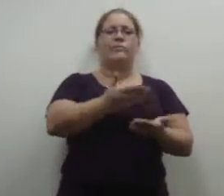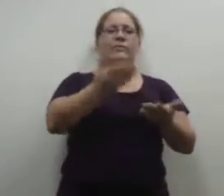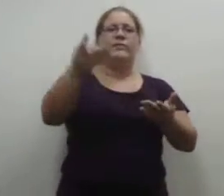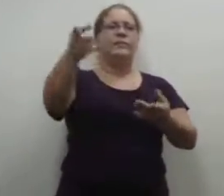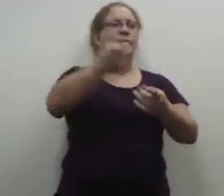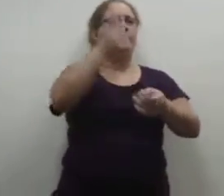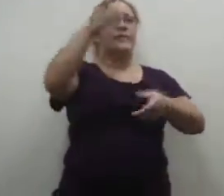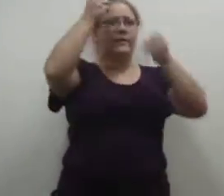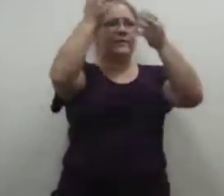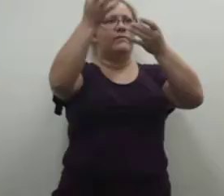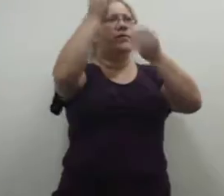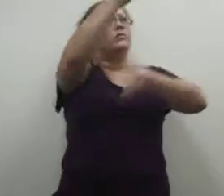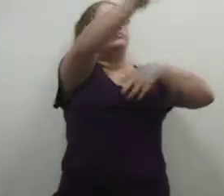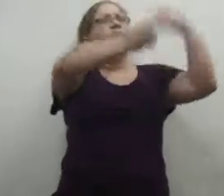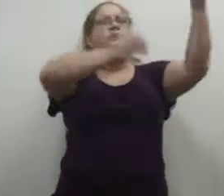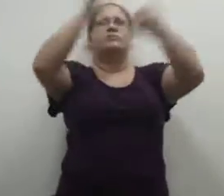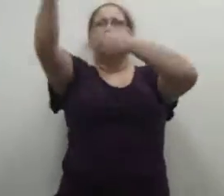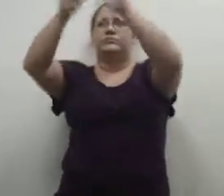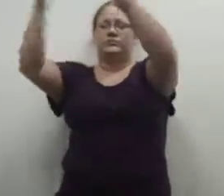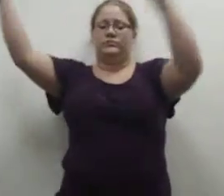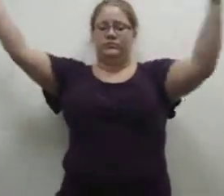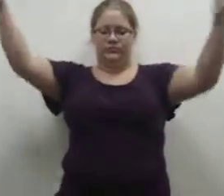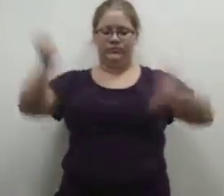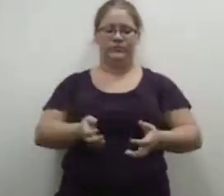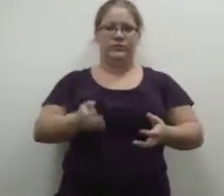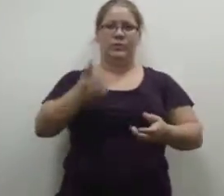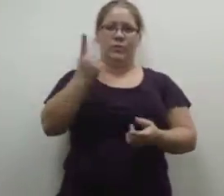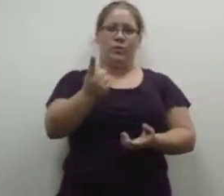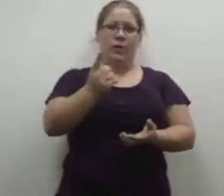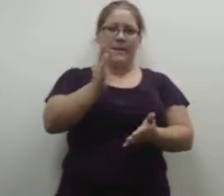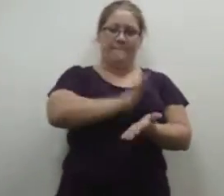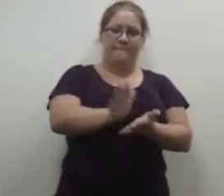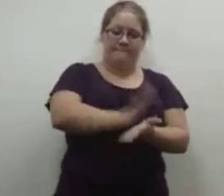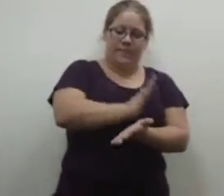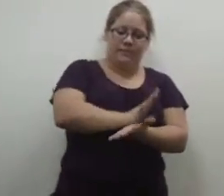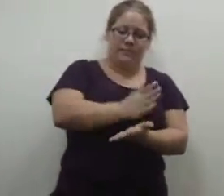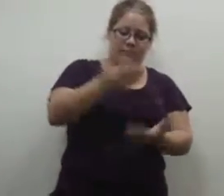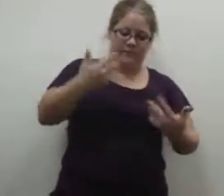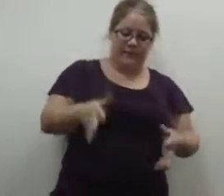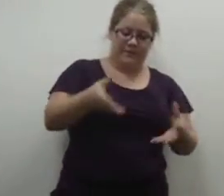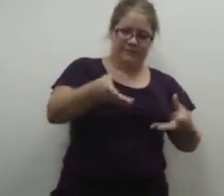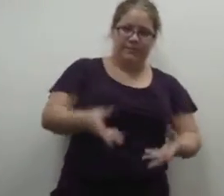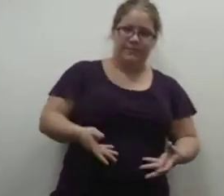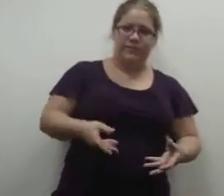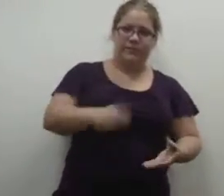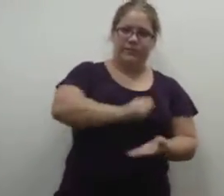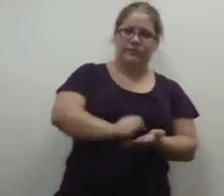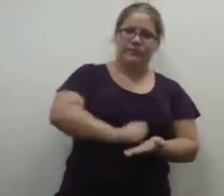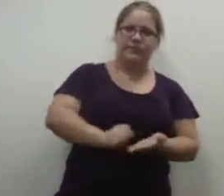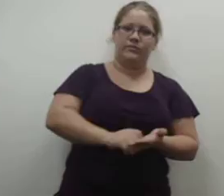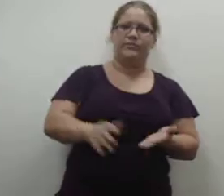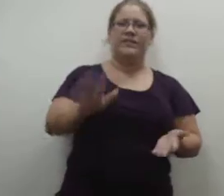sources into one cohesive piece at the end. So it's sort of like writing a little literature review, if you